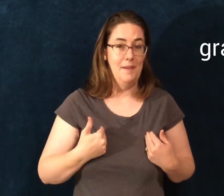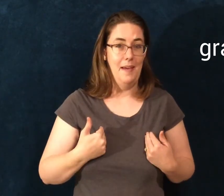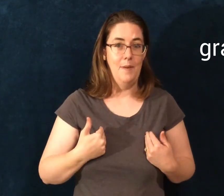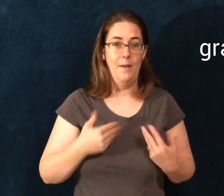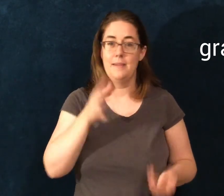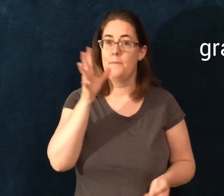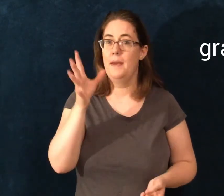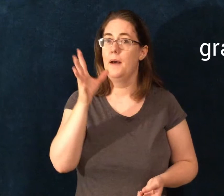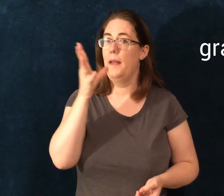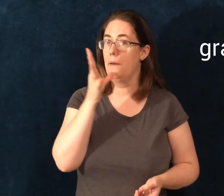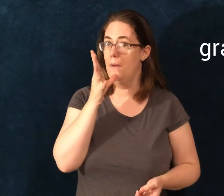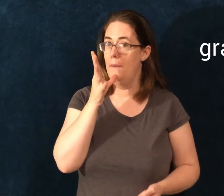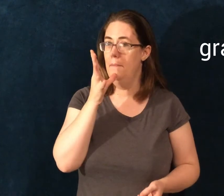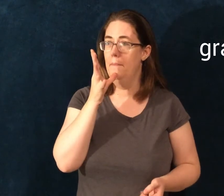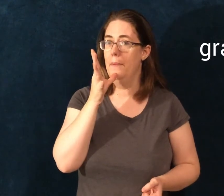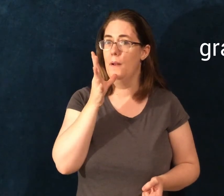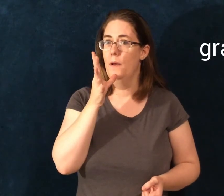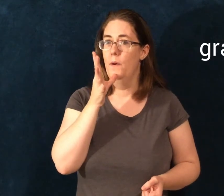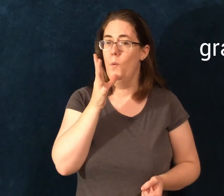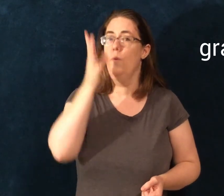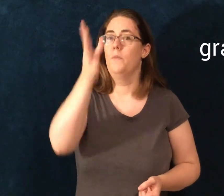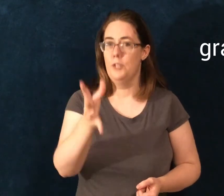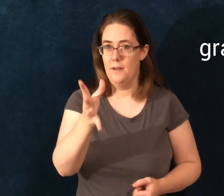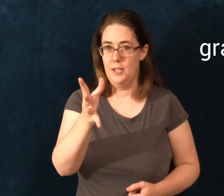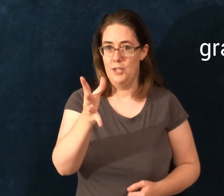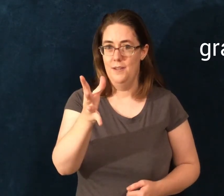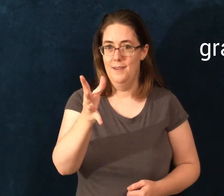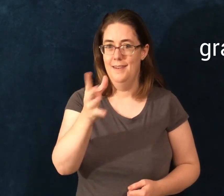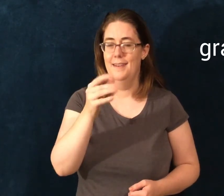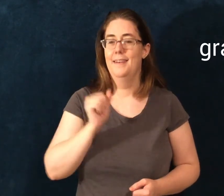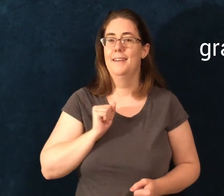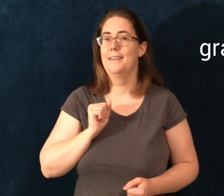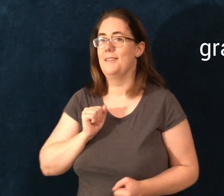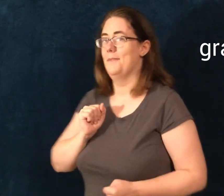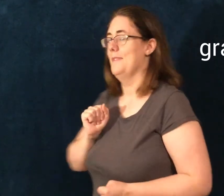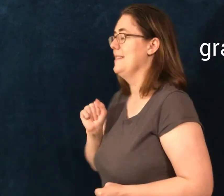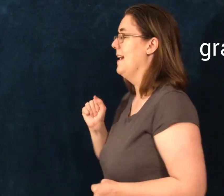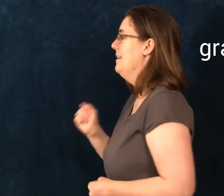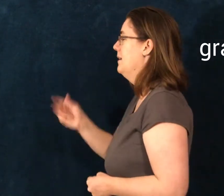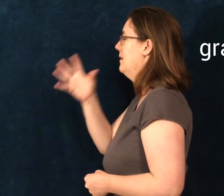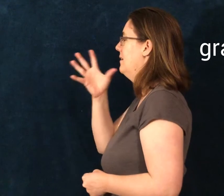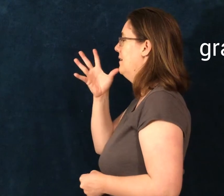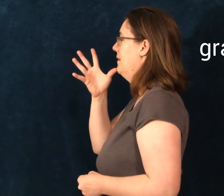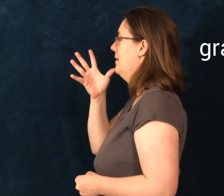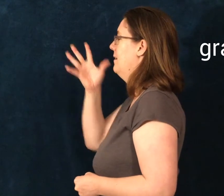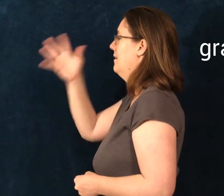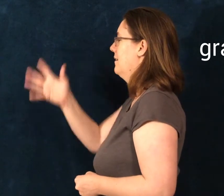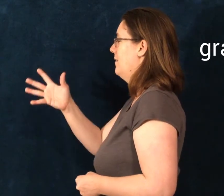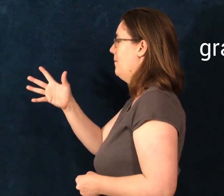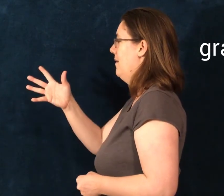think about as being like mom, but 1 more generation. So from the side, grandma.